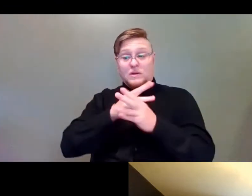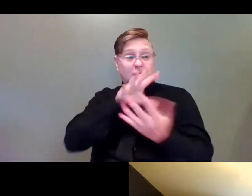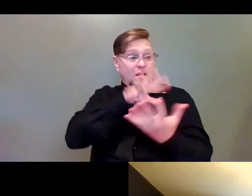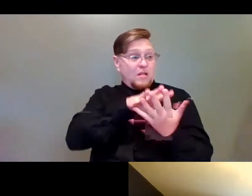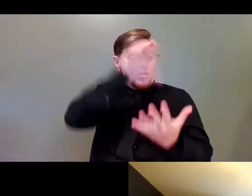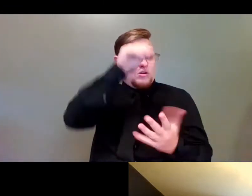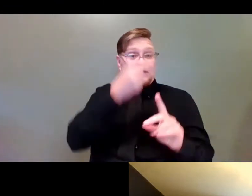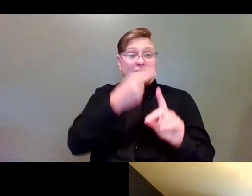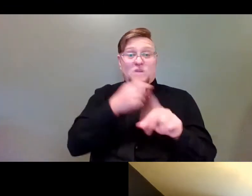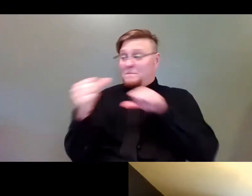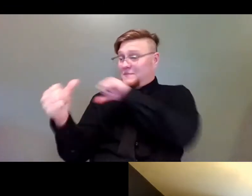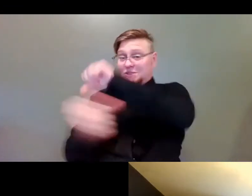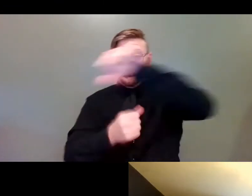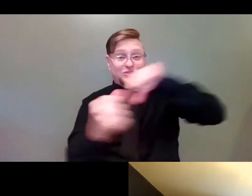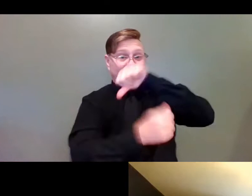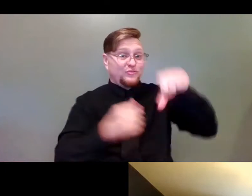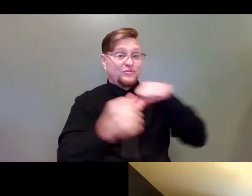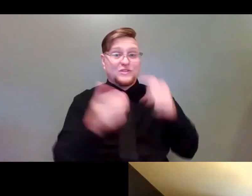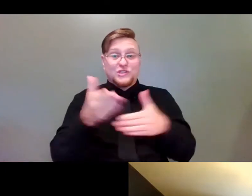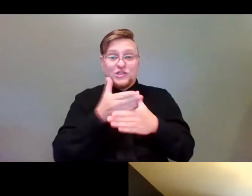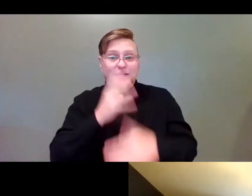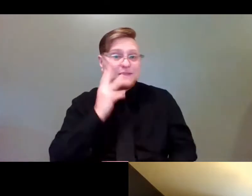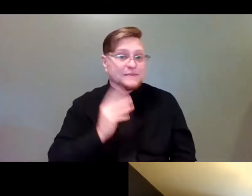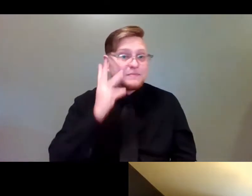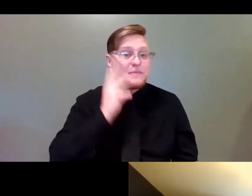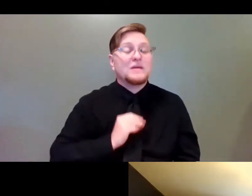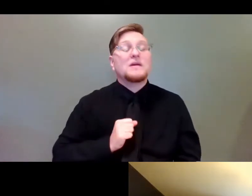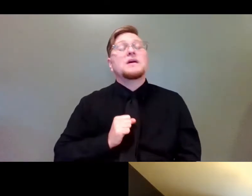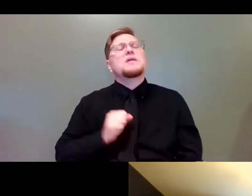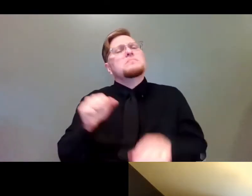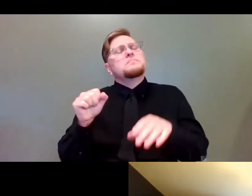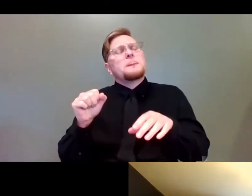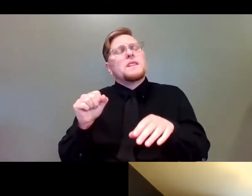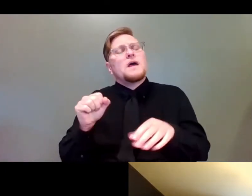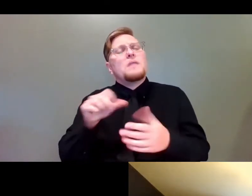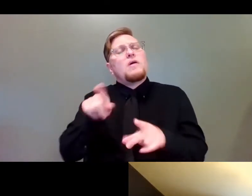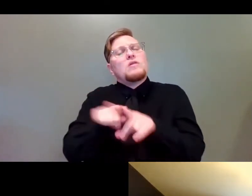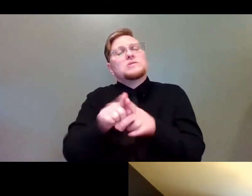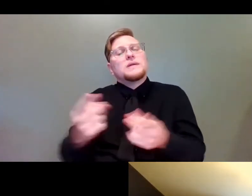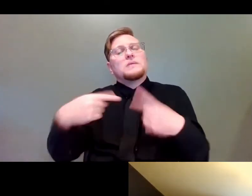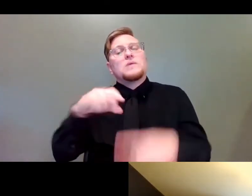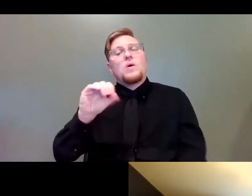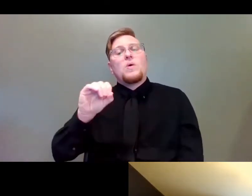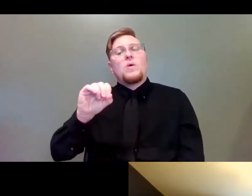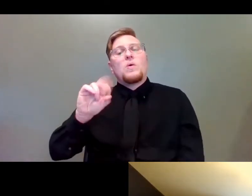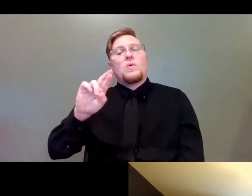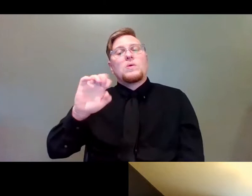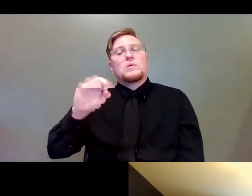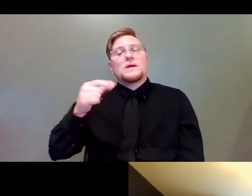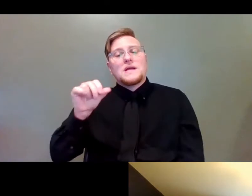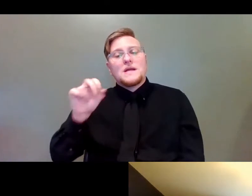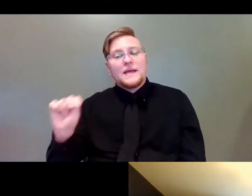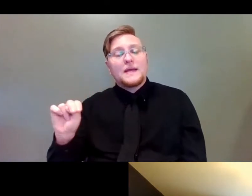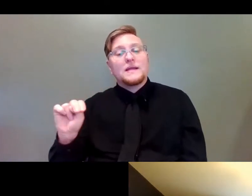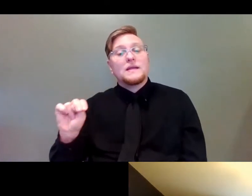other and from all their own experiences, but also they come to Oregon, where MIUSA is based, and